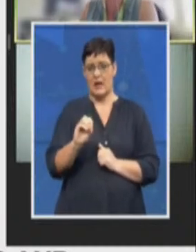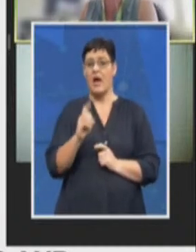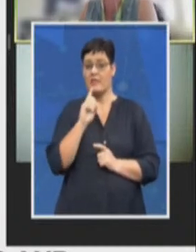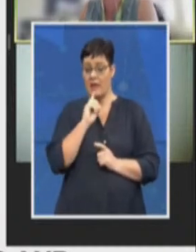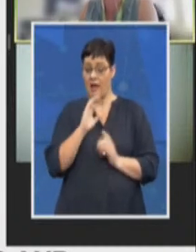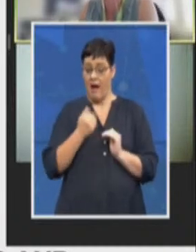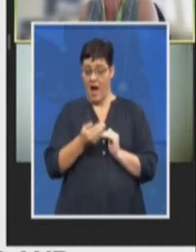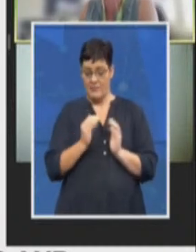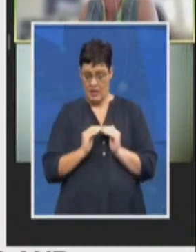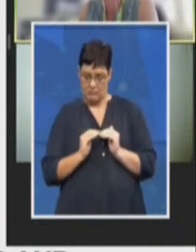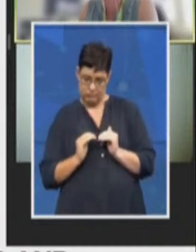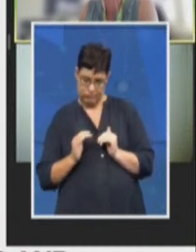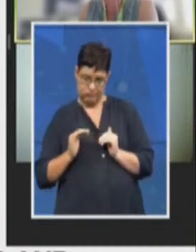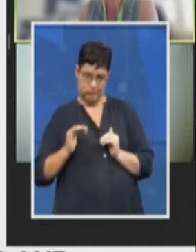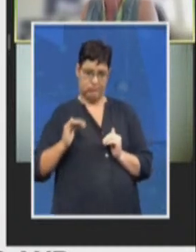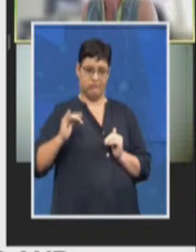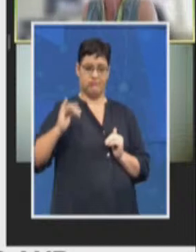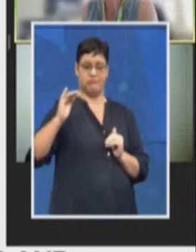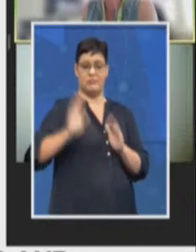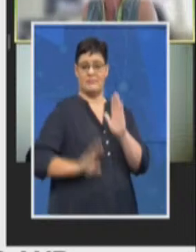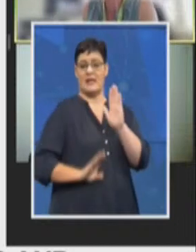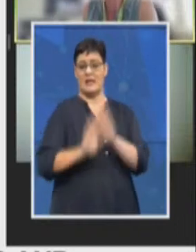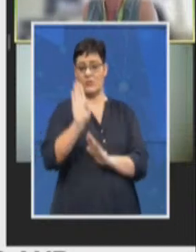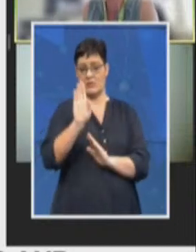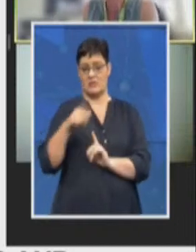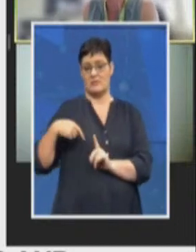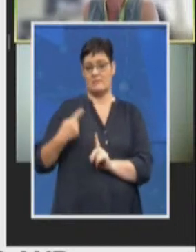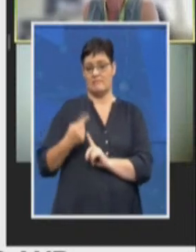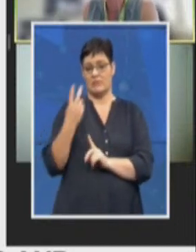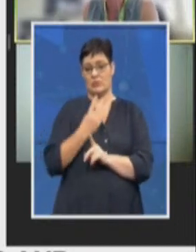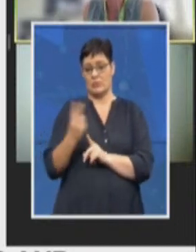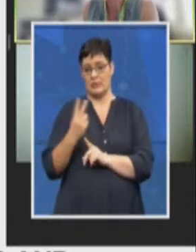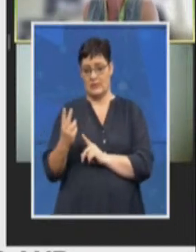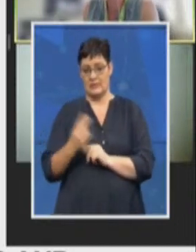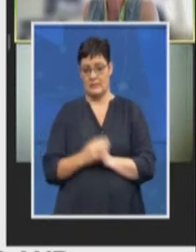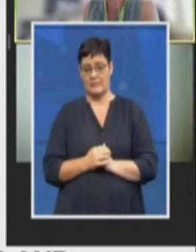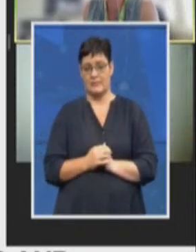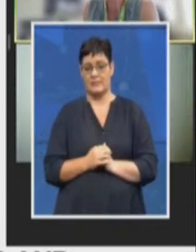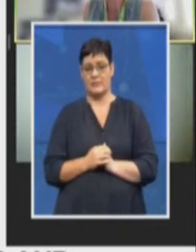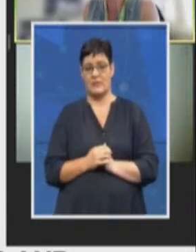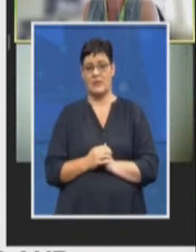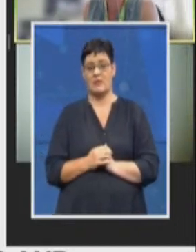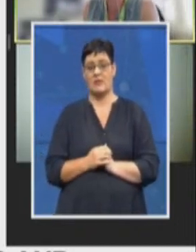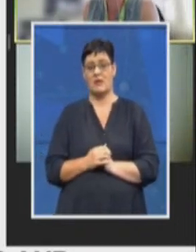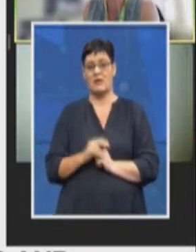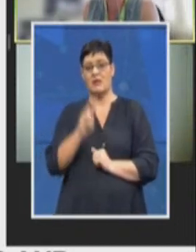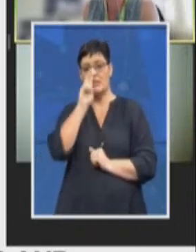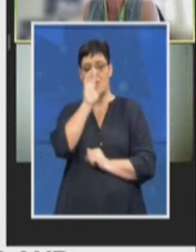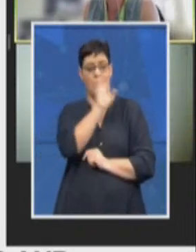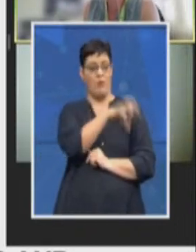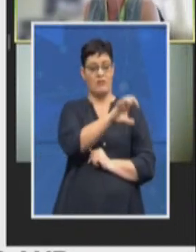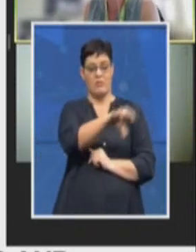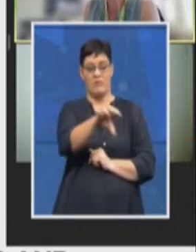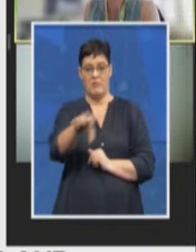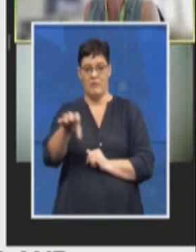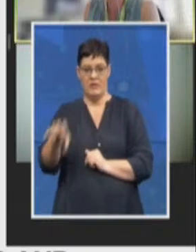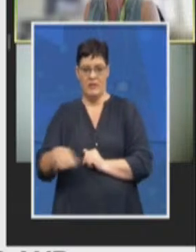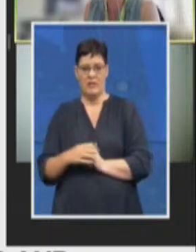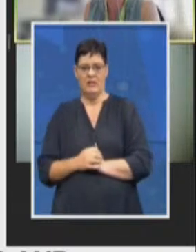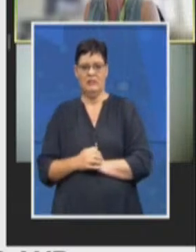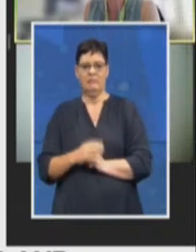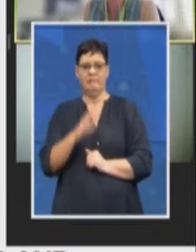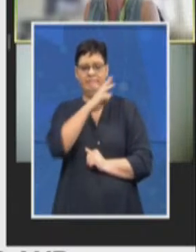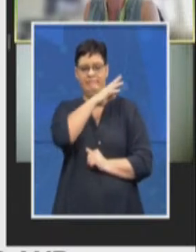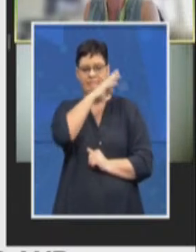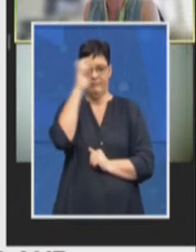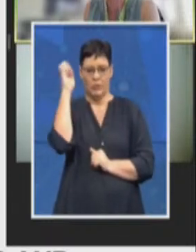over the last 2 weeks. Just looking at this by province, so the blue here is Gauteng. So you can see most of this